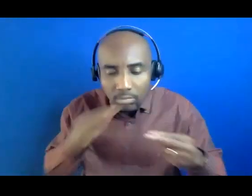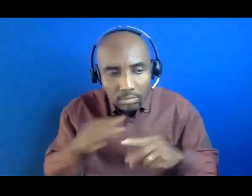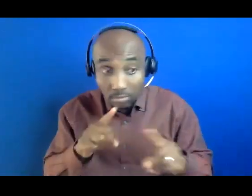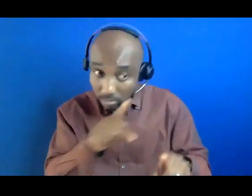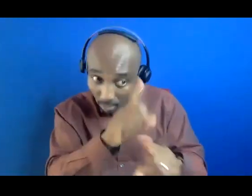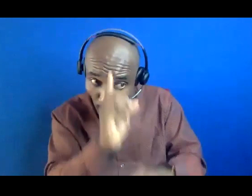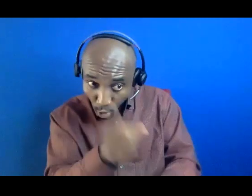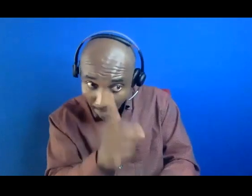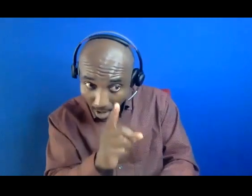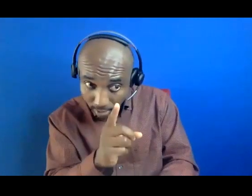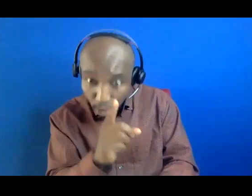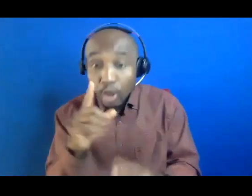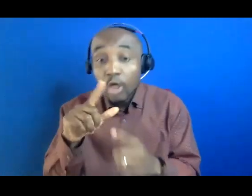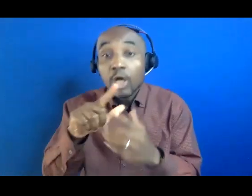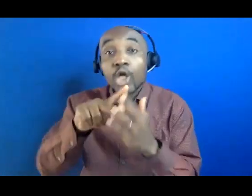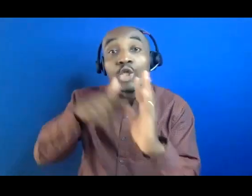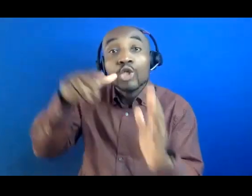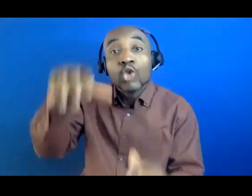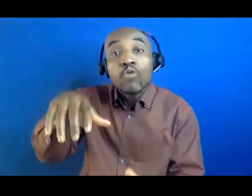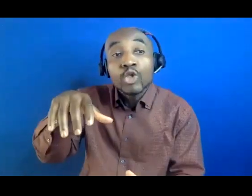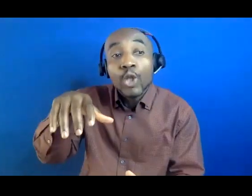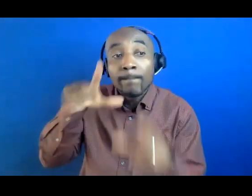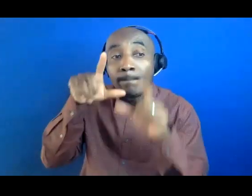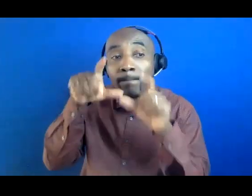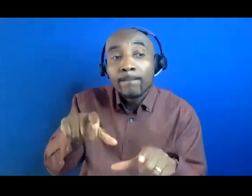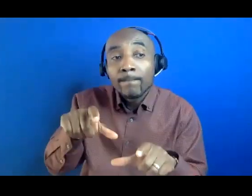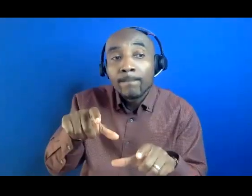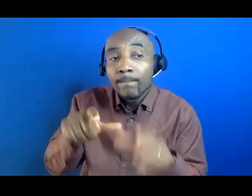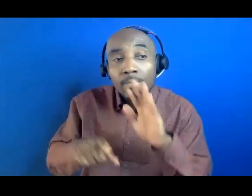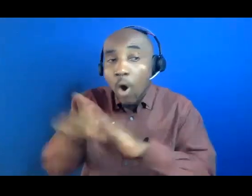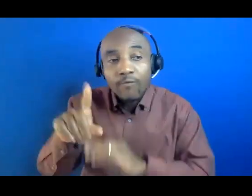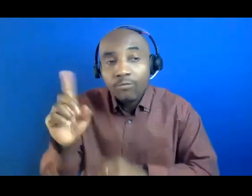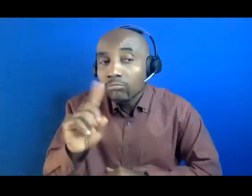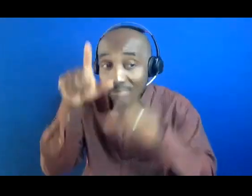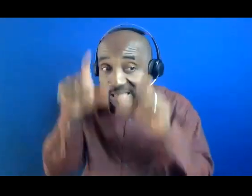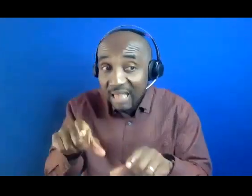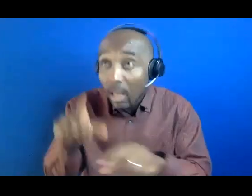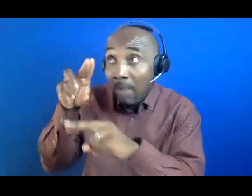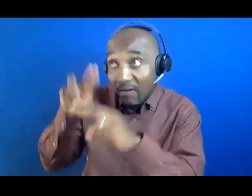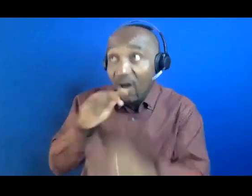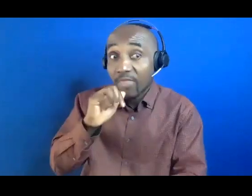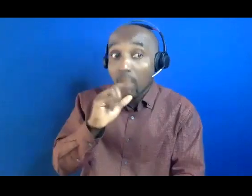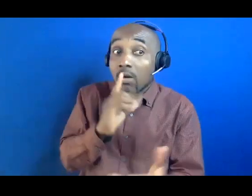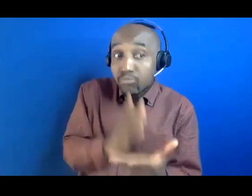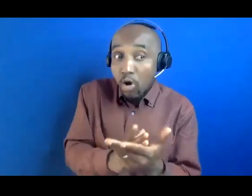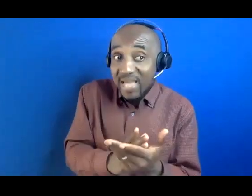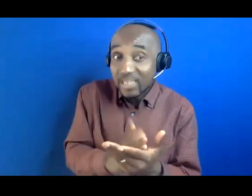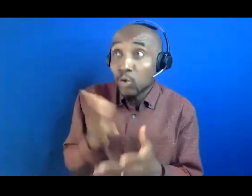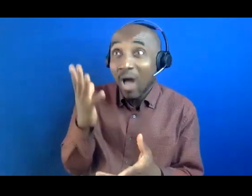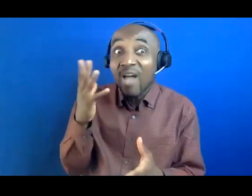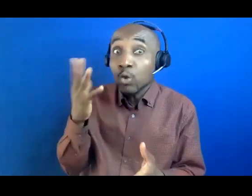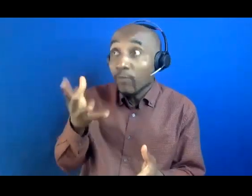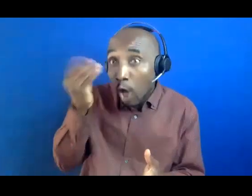not leave Jerusalem, but wait for the gift my Father promised, which you have heard me speak about. For